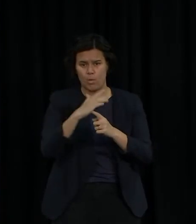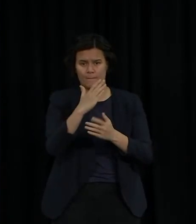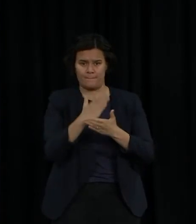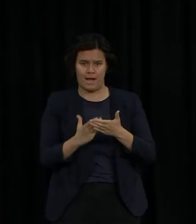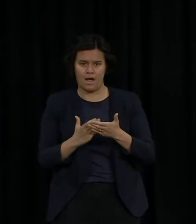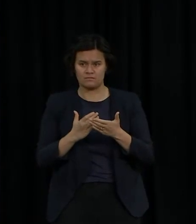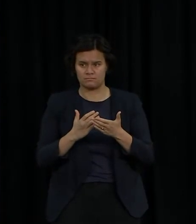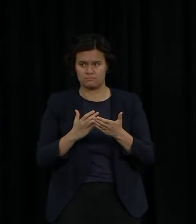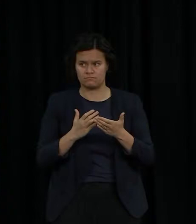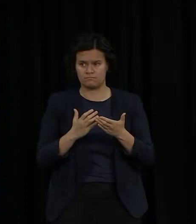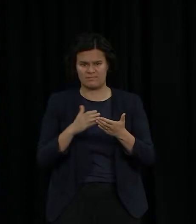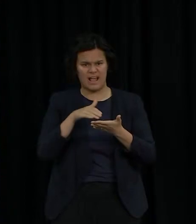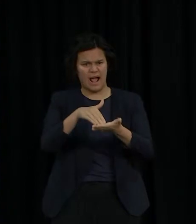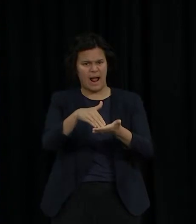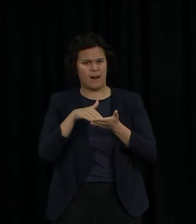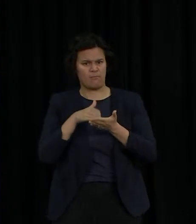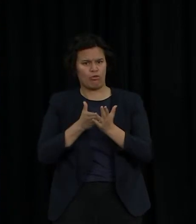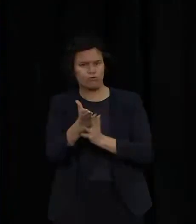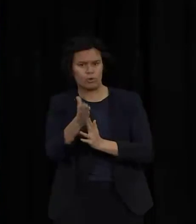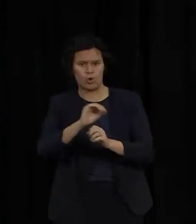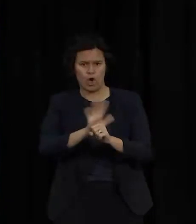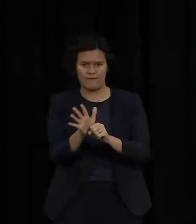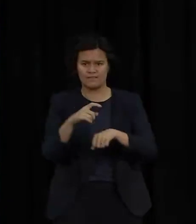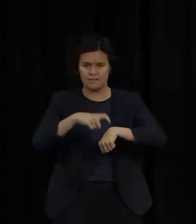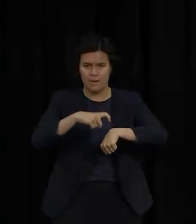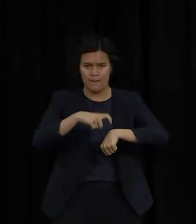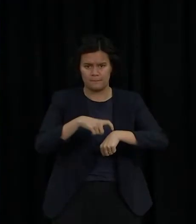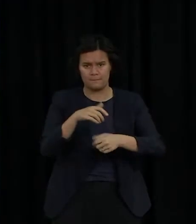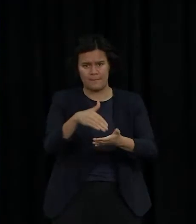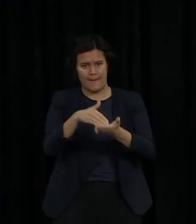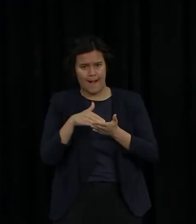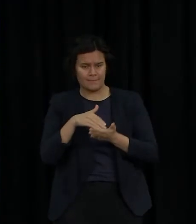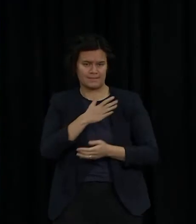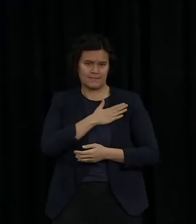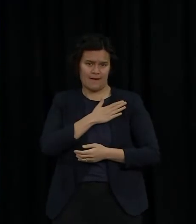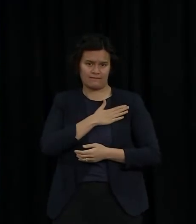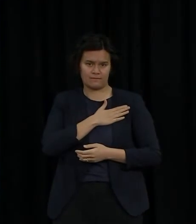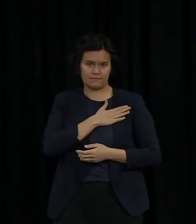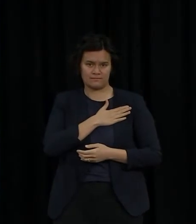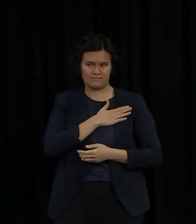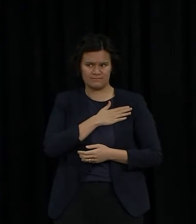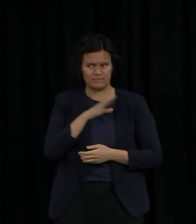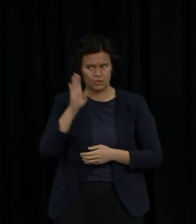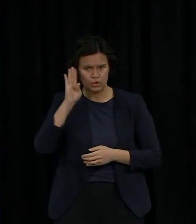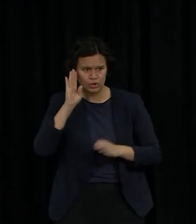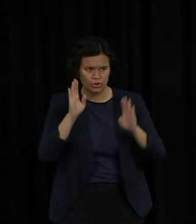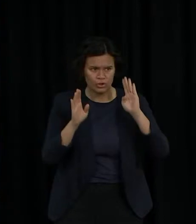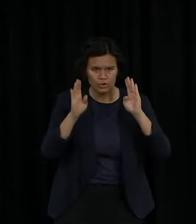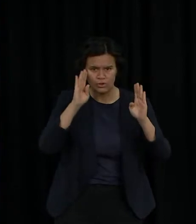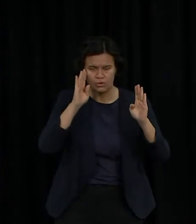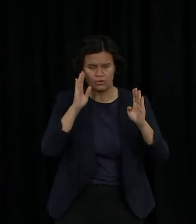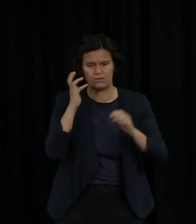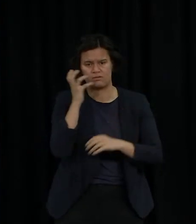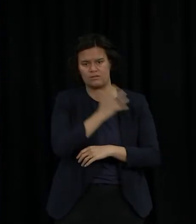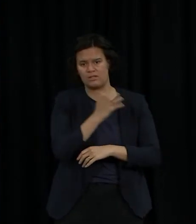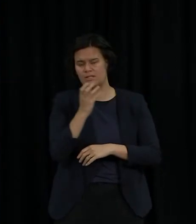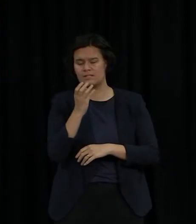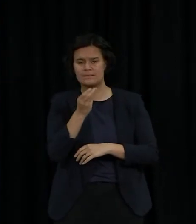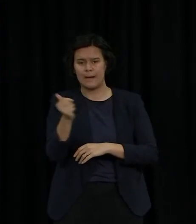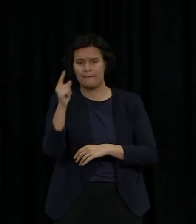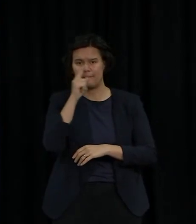us safe from COVID-19. We have had reports of abuse and even physical violence towards essential